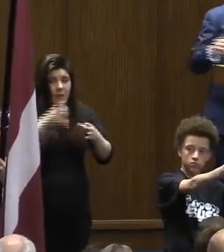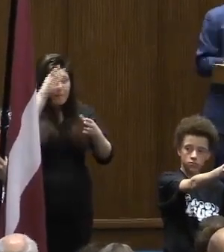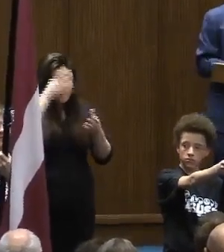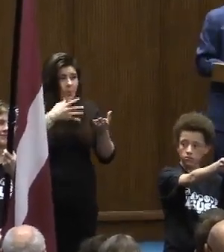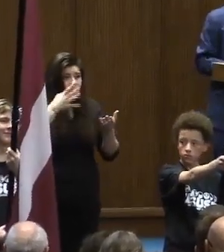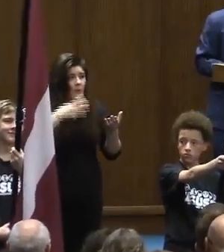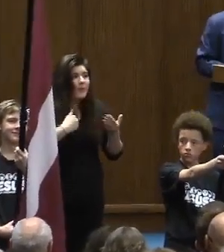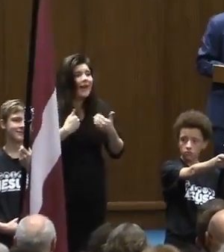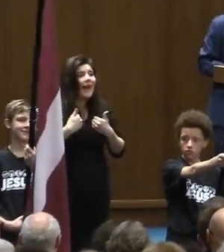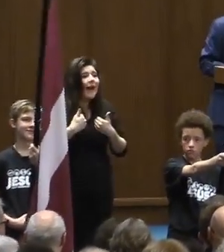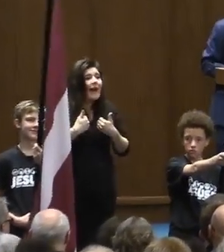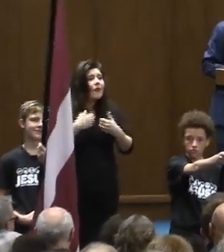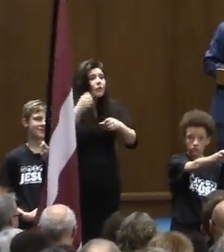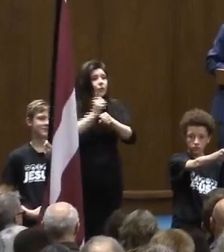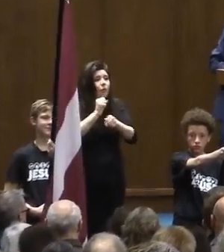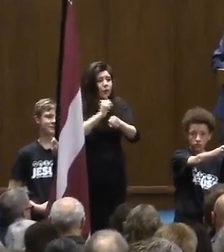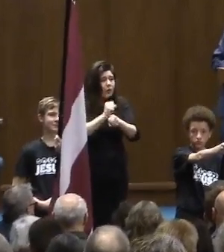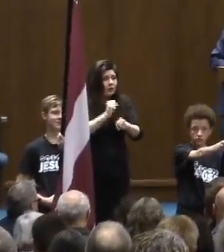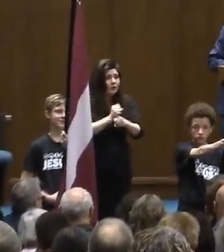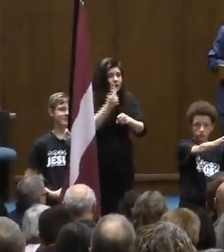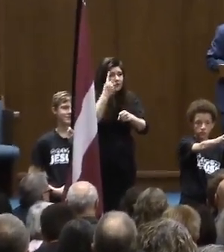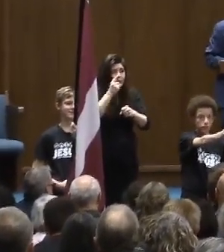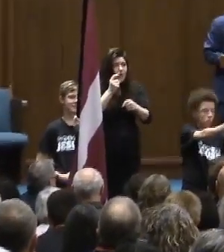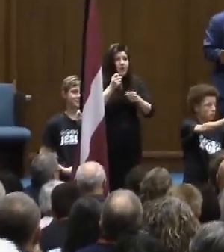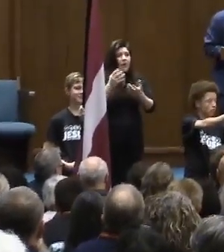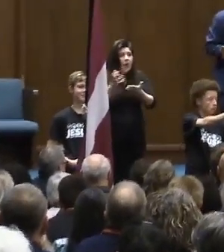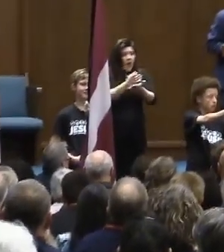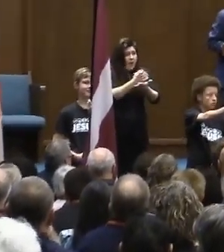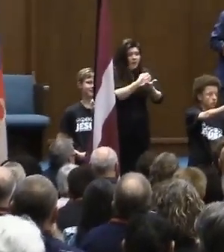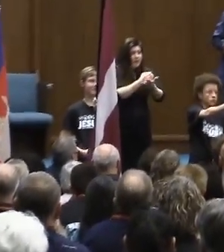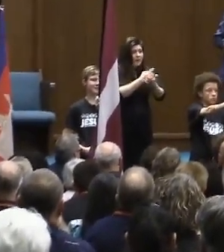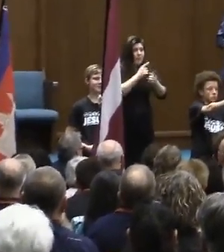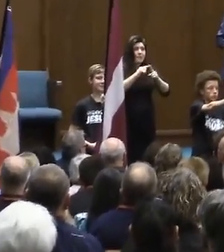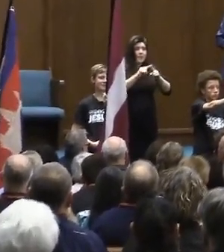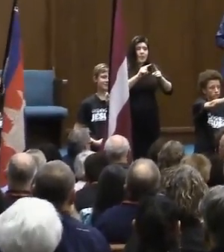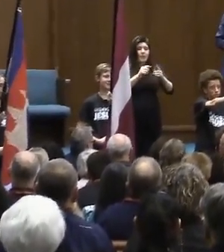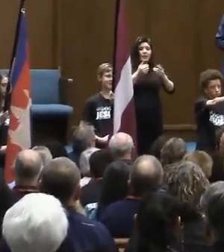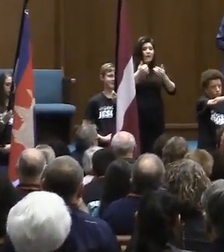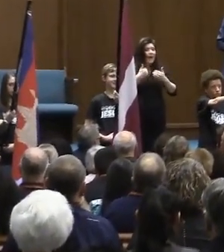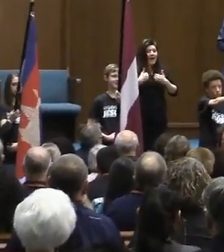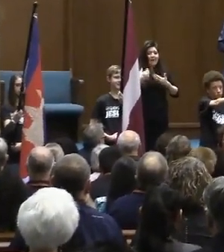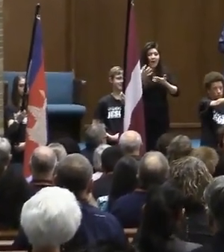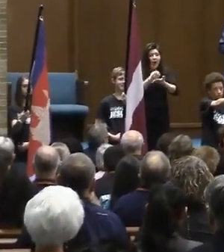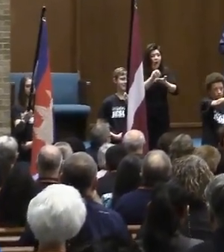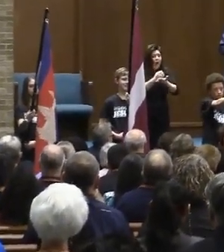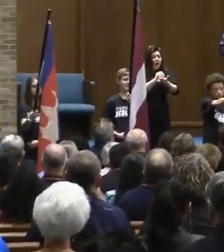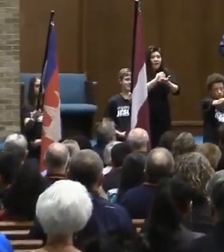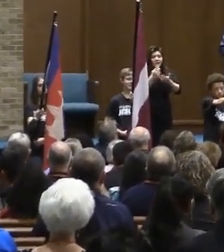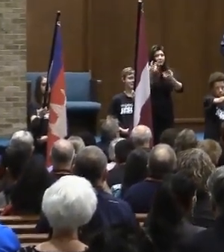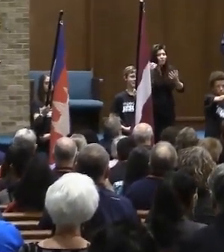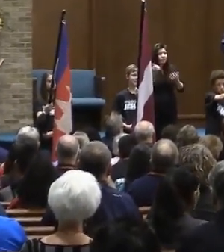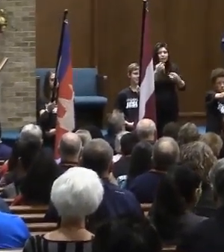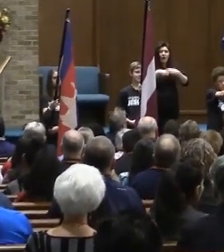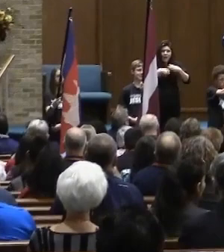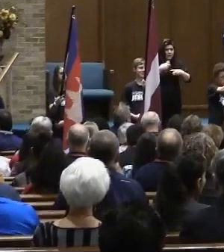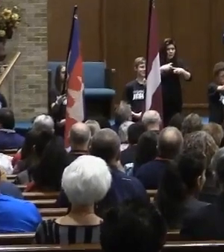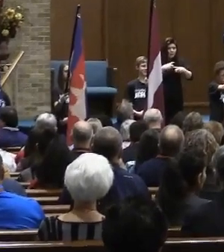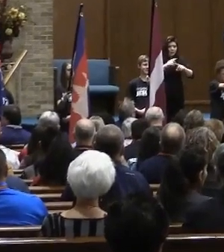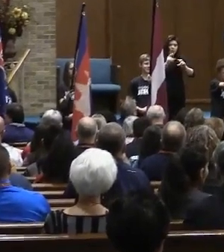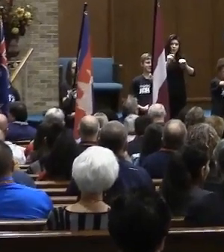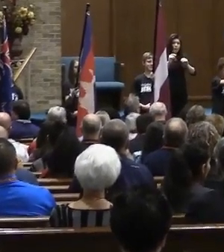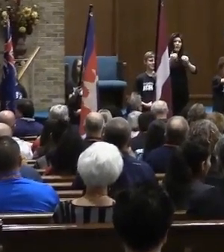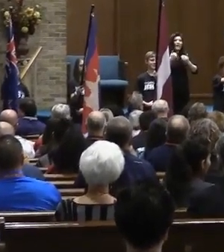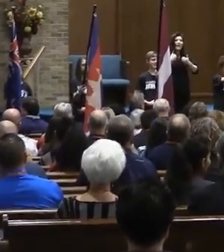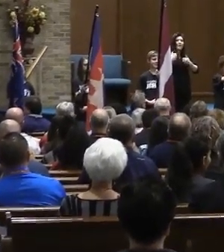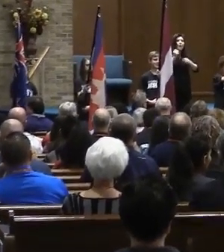the harvest. And we need to be reminded that we do not have a harvest problem, but we have a worker problem.